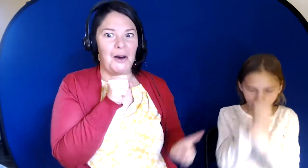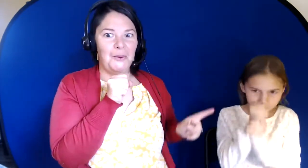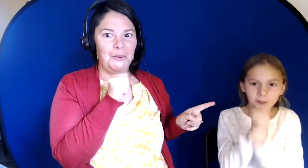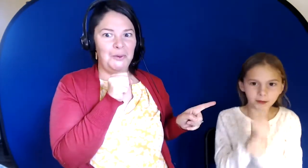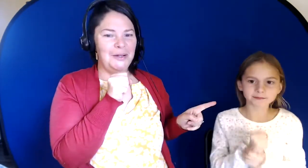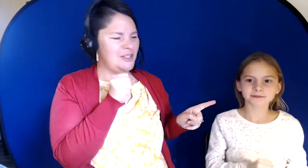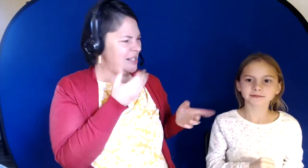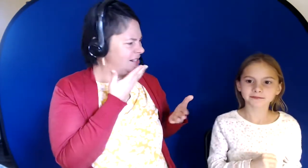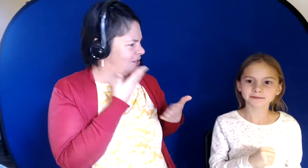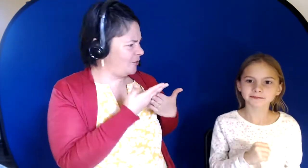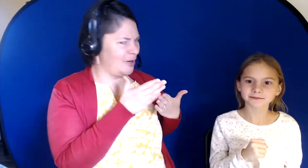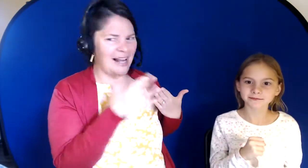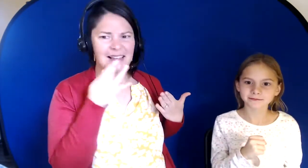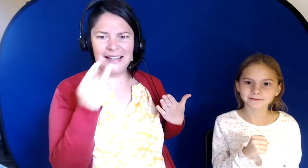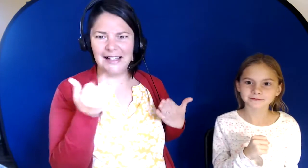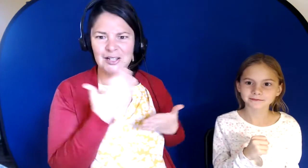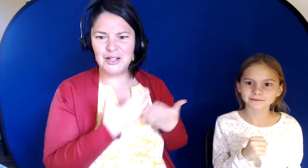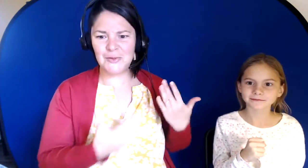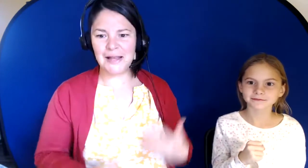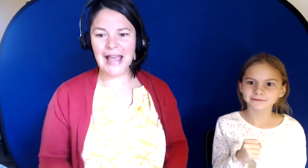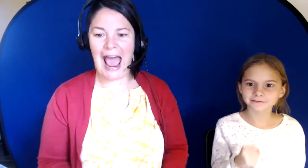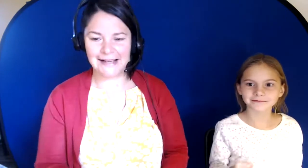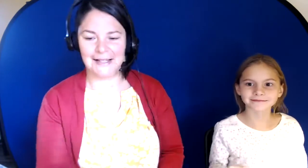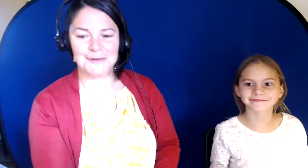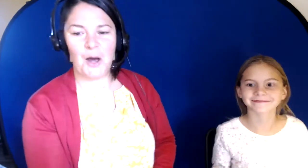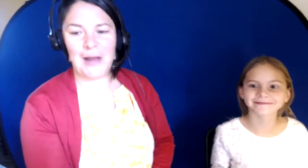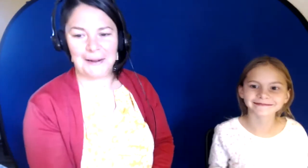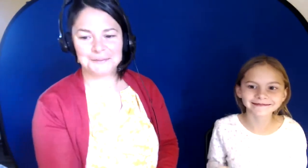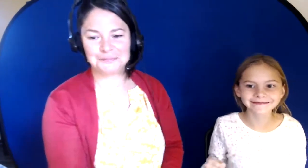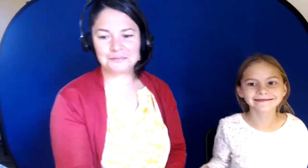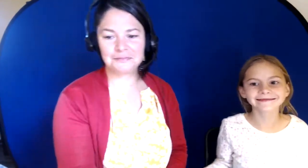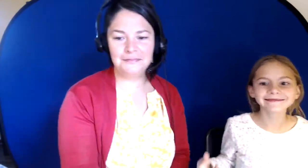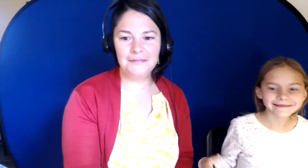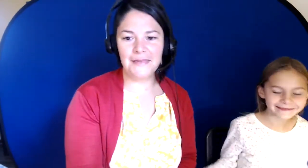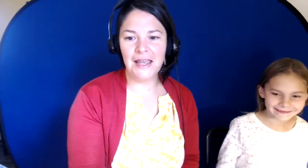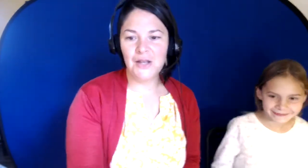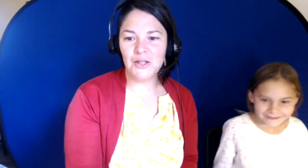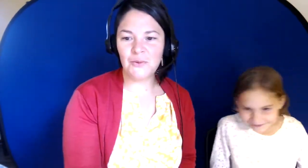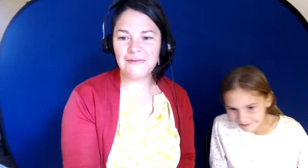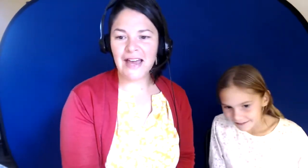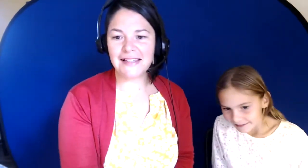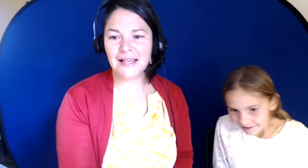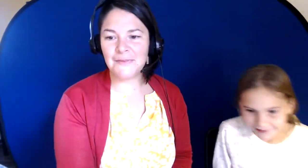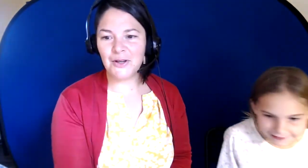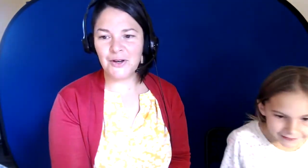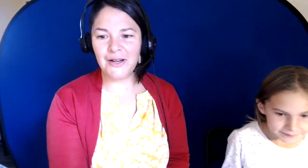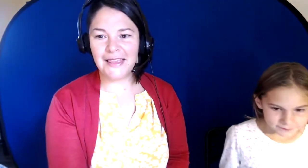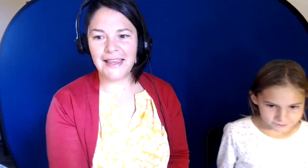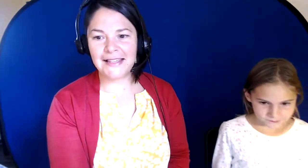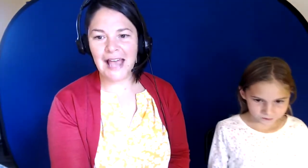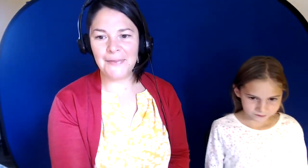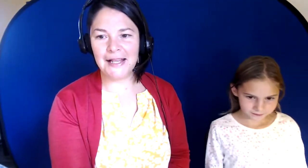Oh, she's so good at the delicious one. Excellent. Okay, so we've got some good things happening